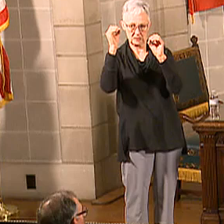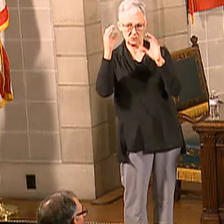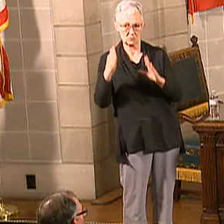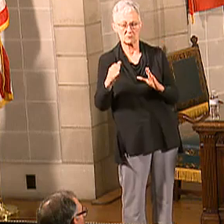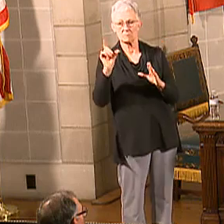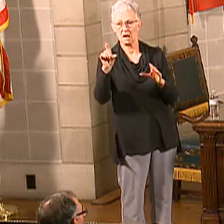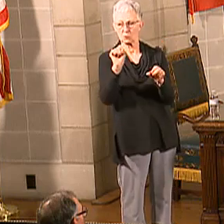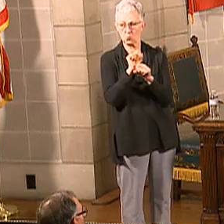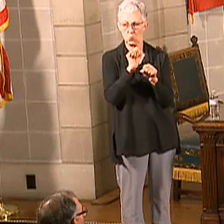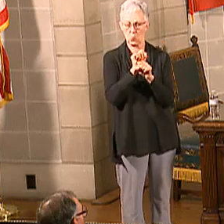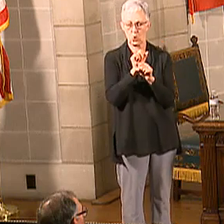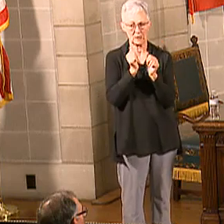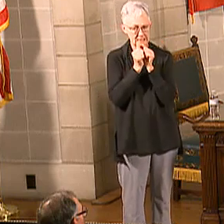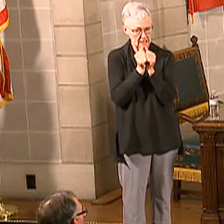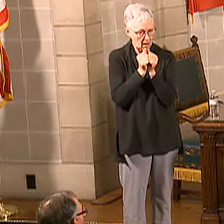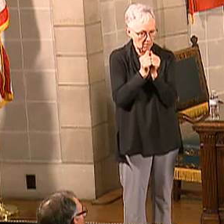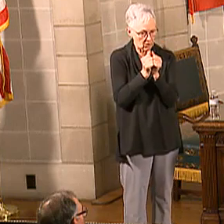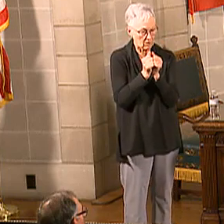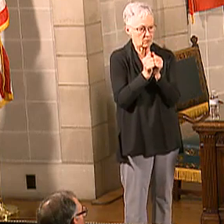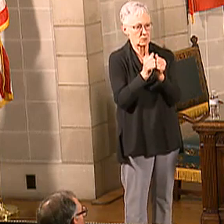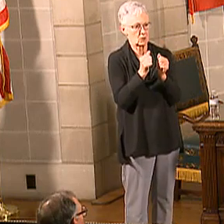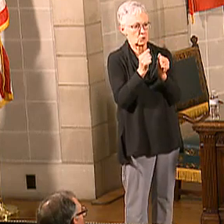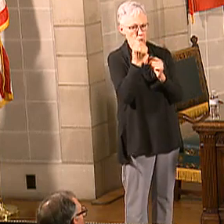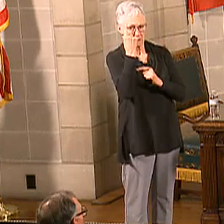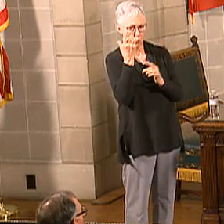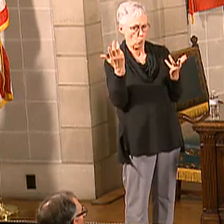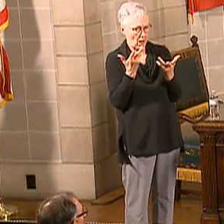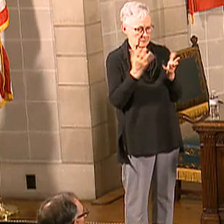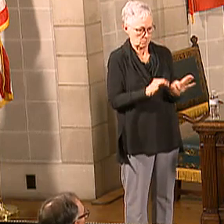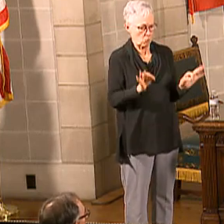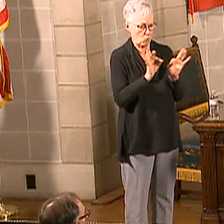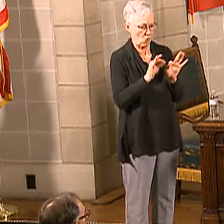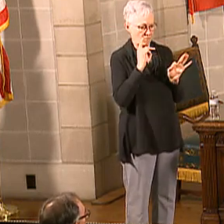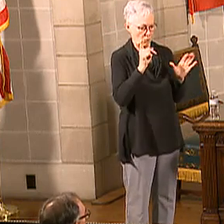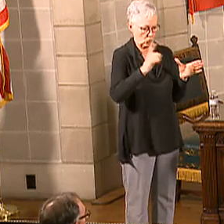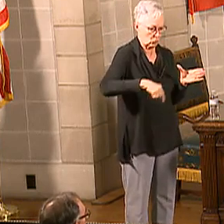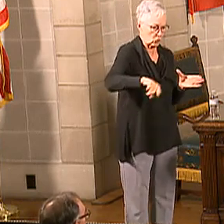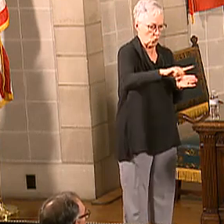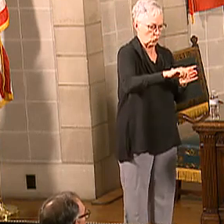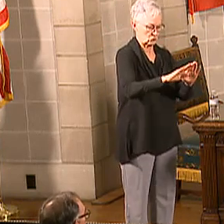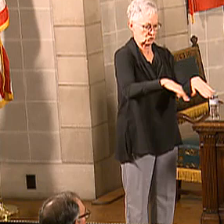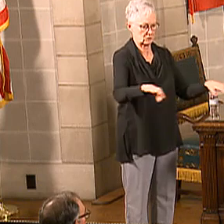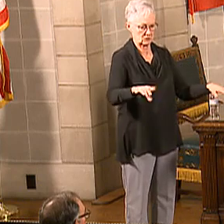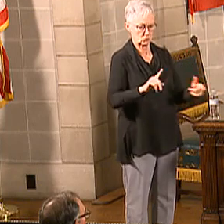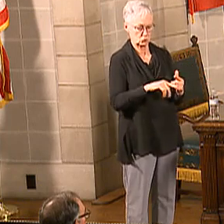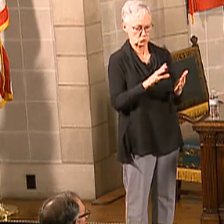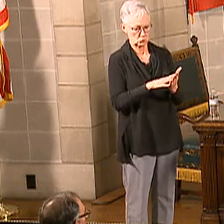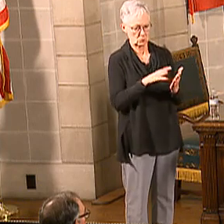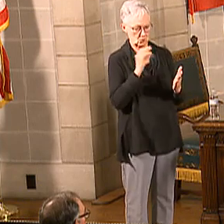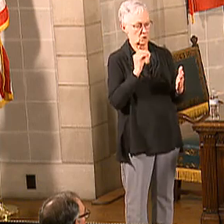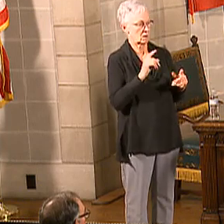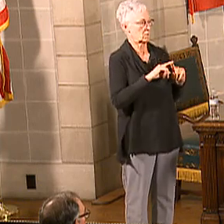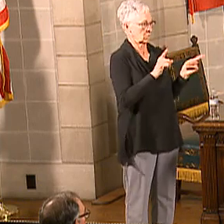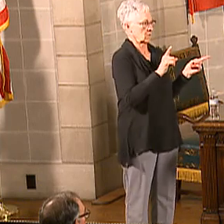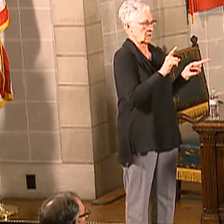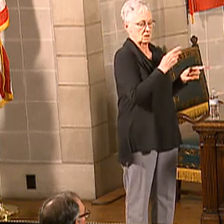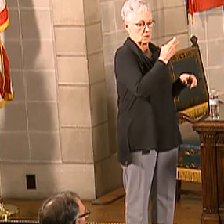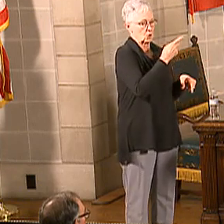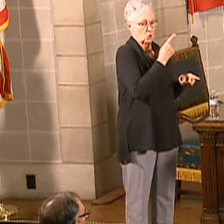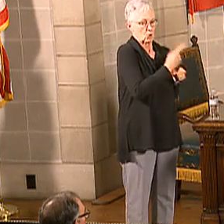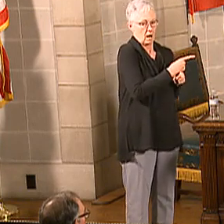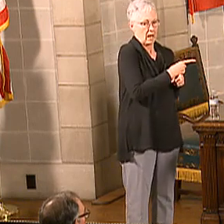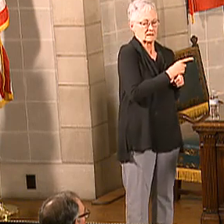what's critical learning at this point in time. Obviously, it's a major impact on working families around what can